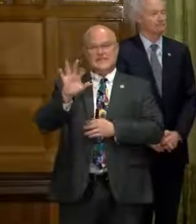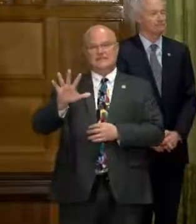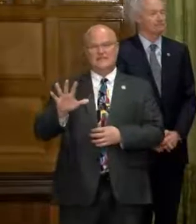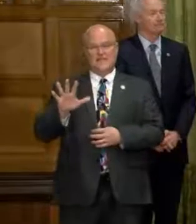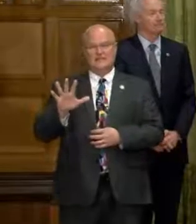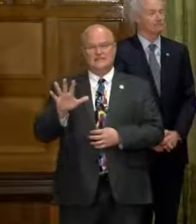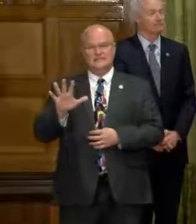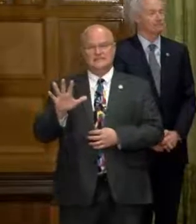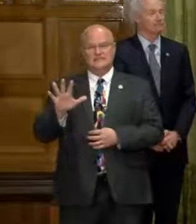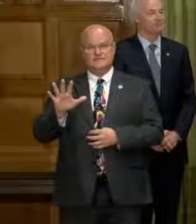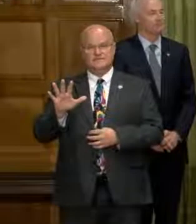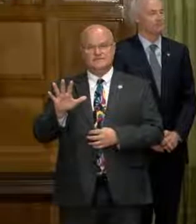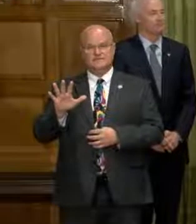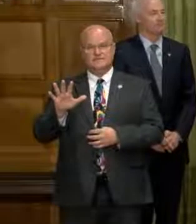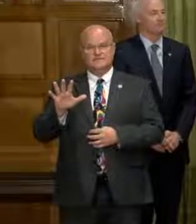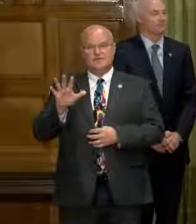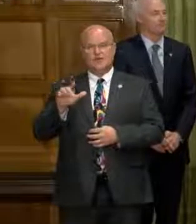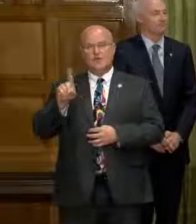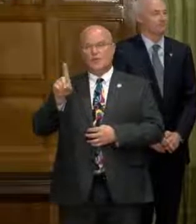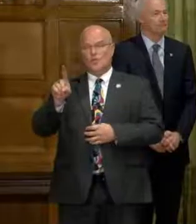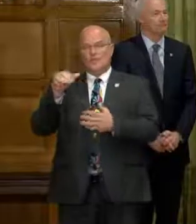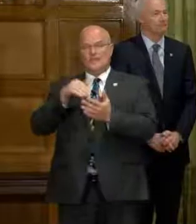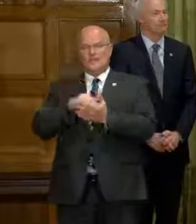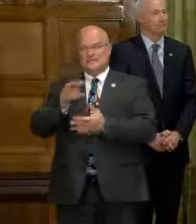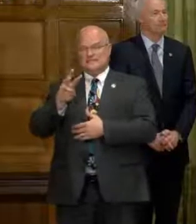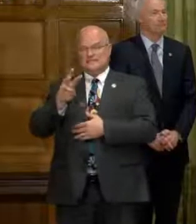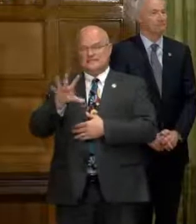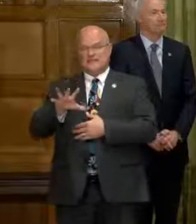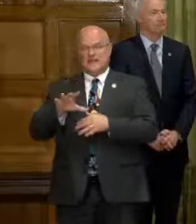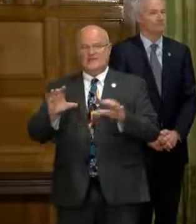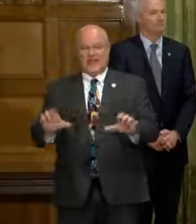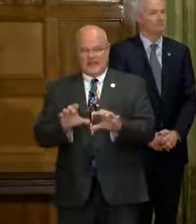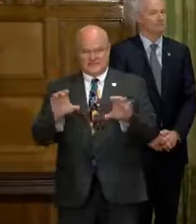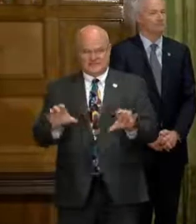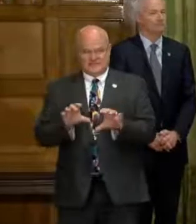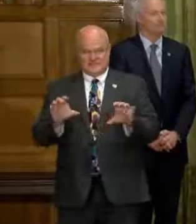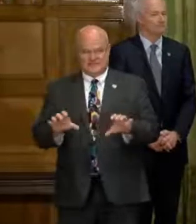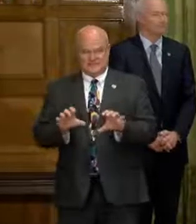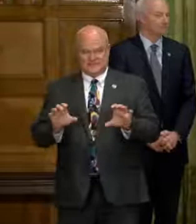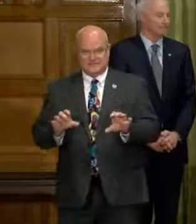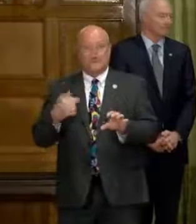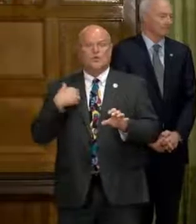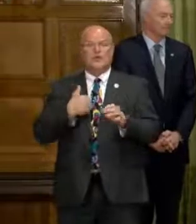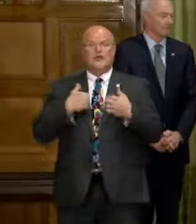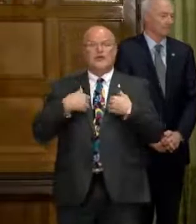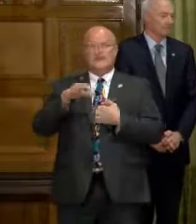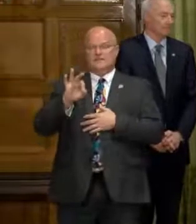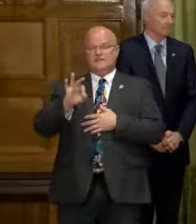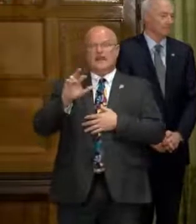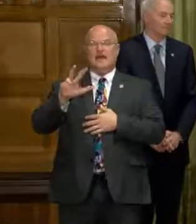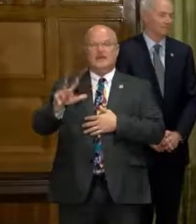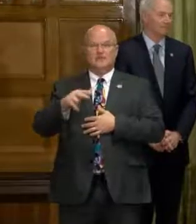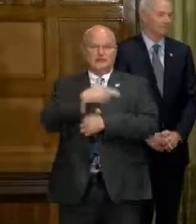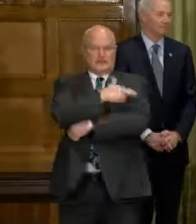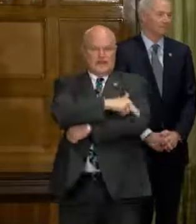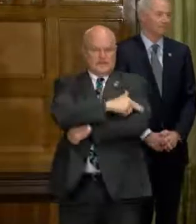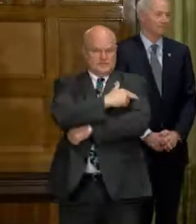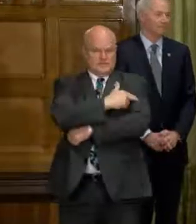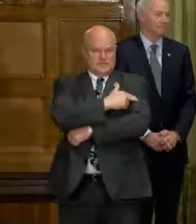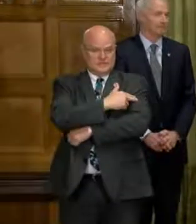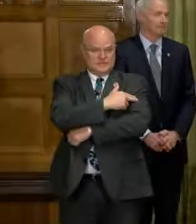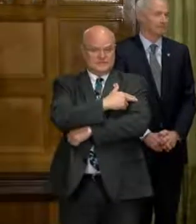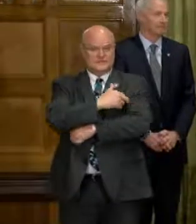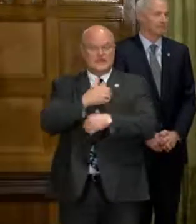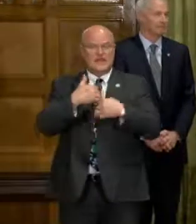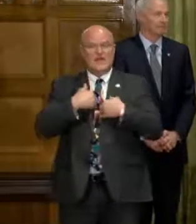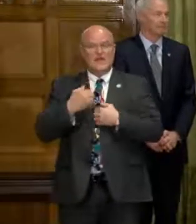1,695. Of those, 1,065 are active. We have 93 currently hospitalized.